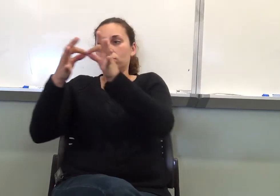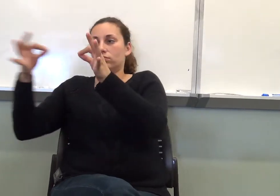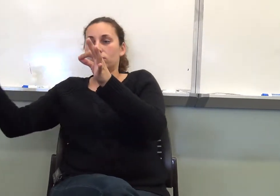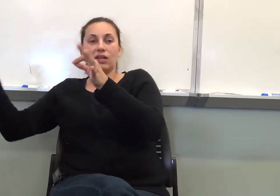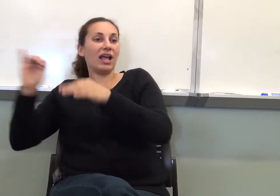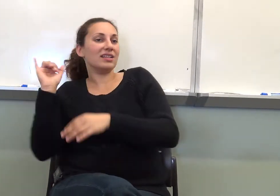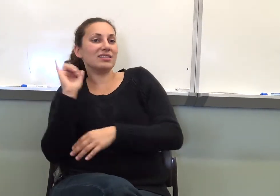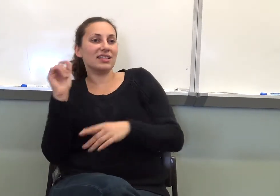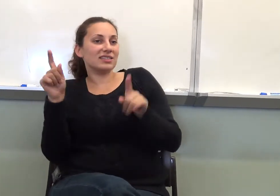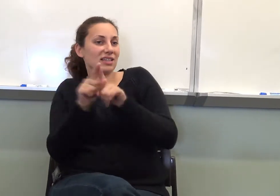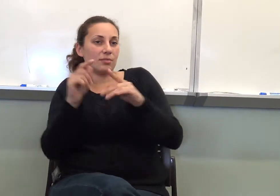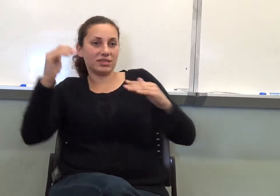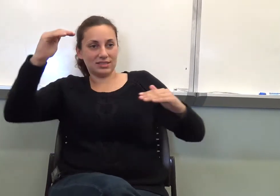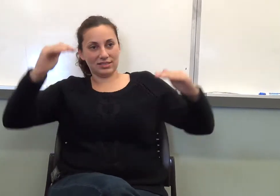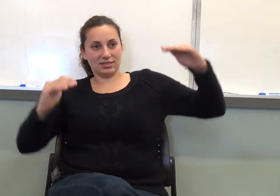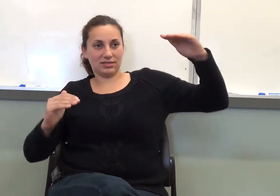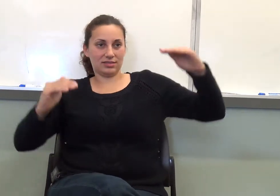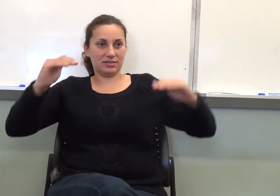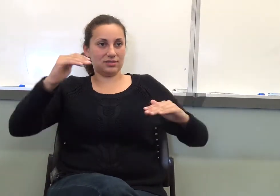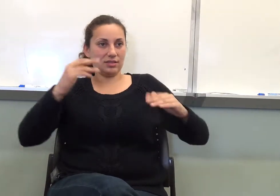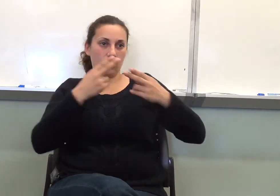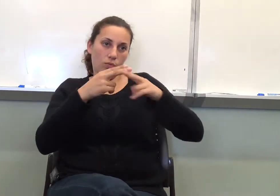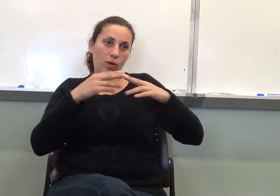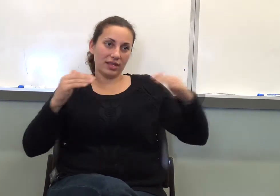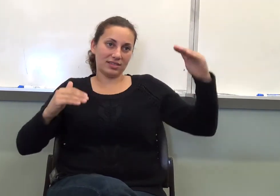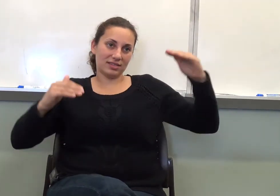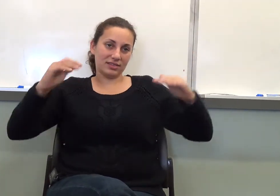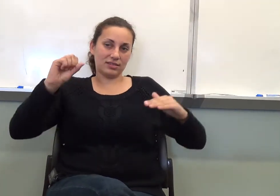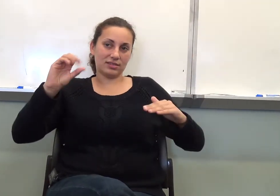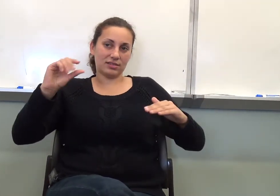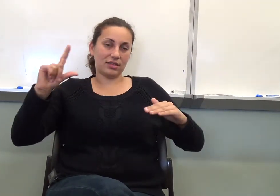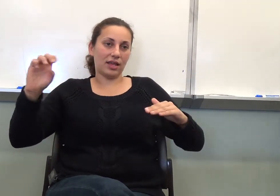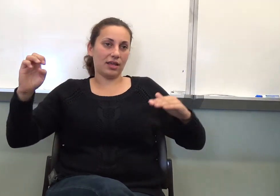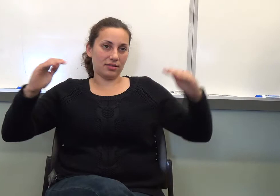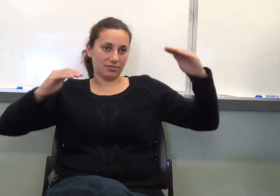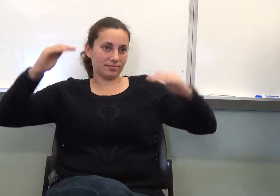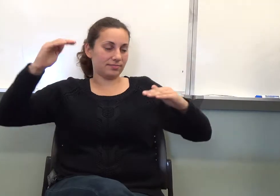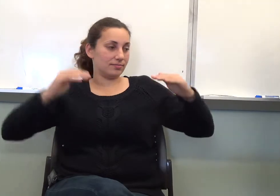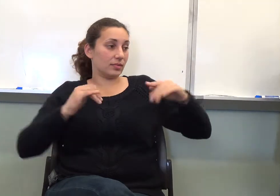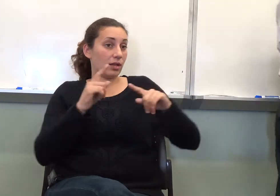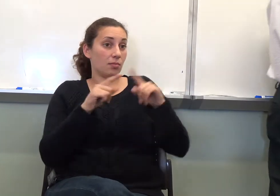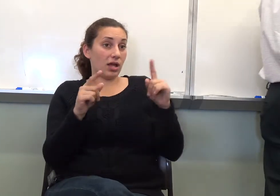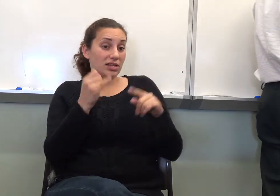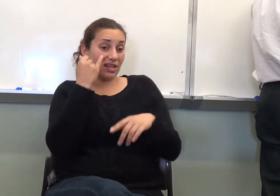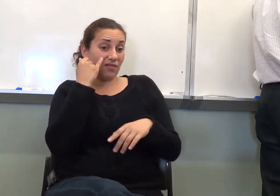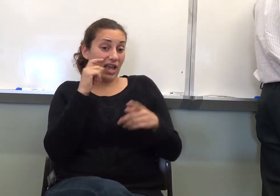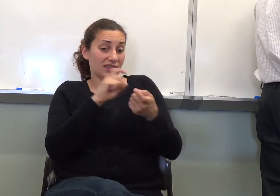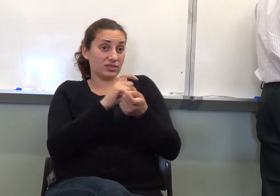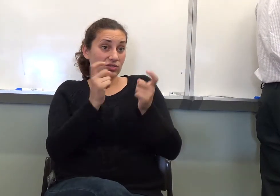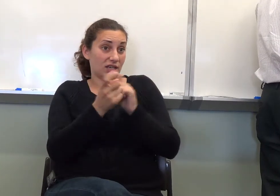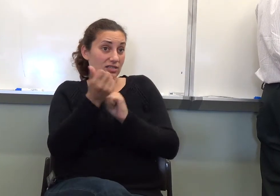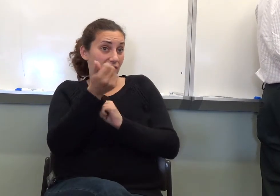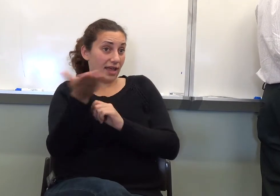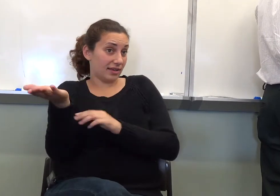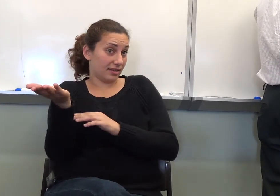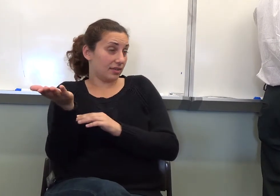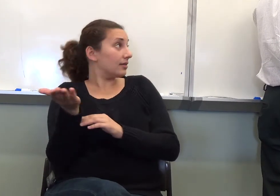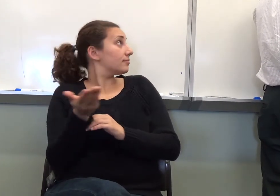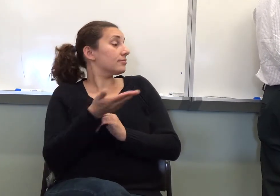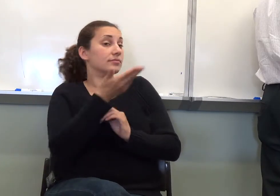Okay? You can tell right away that if I change anything in this picture, I'm going to have to